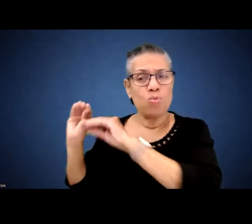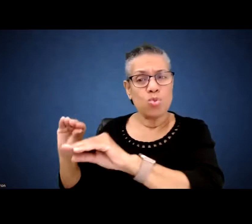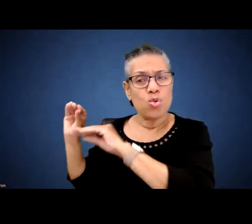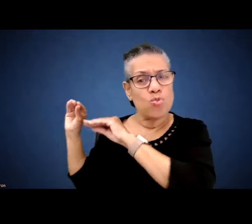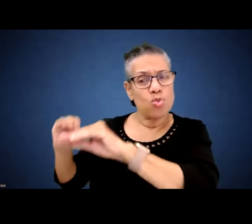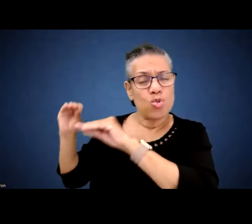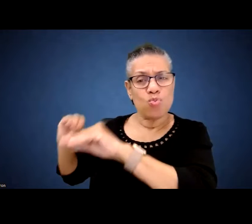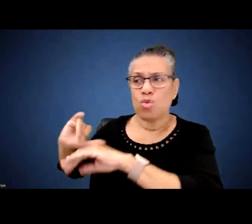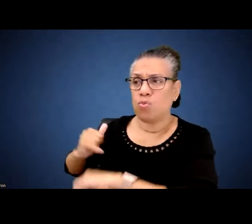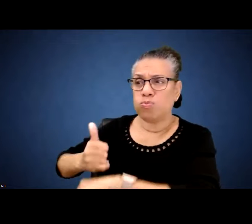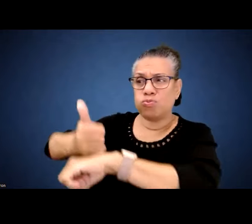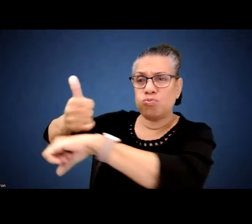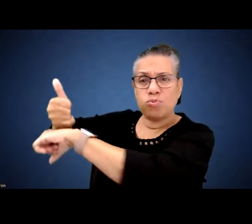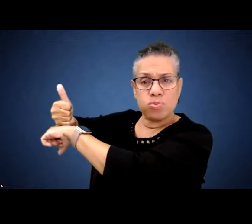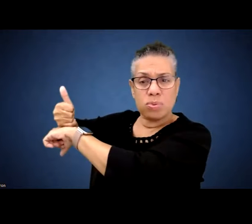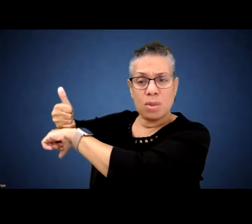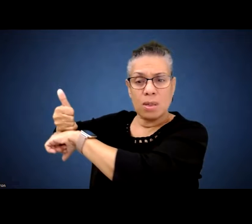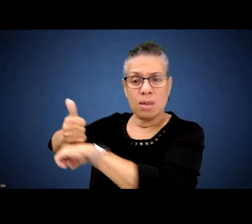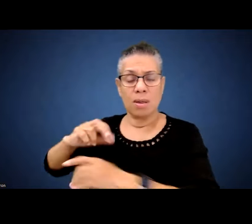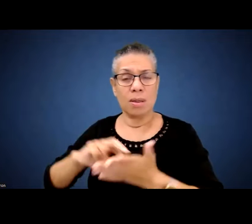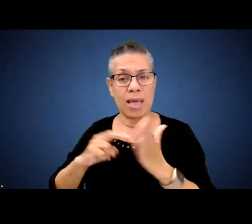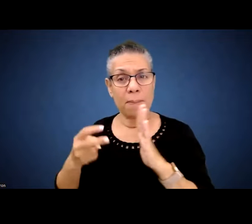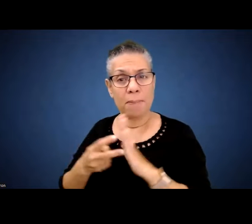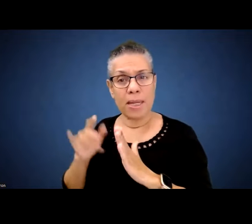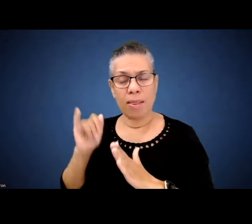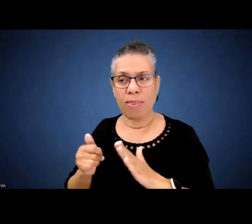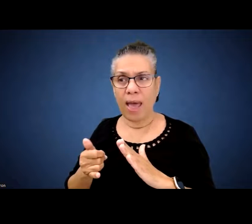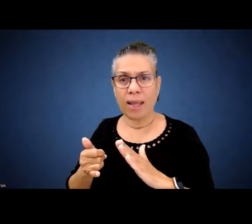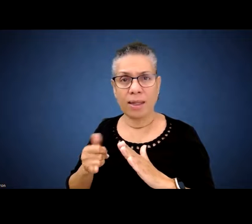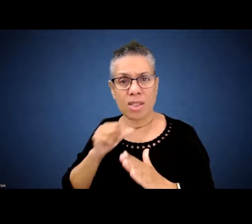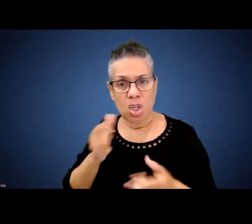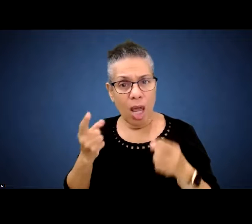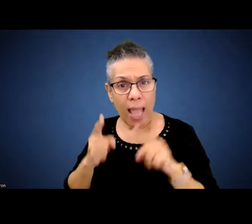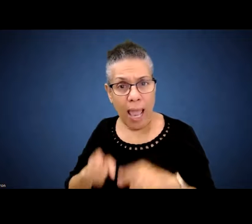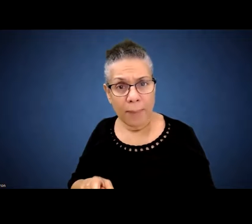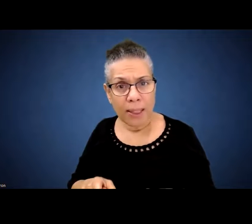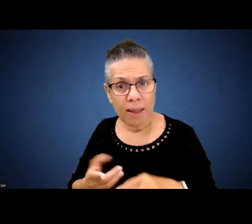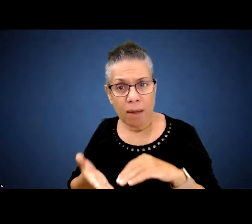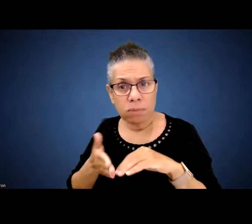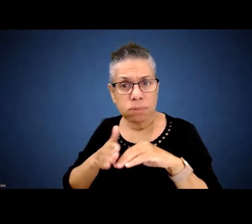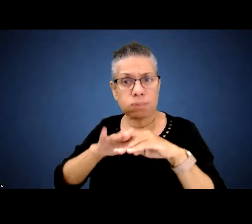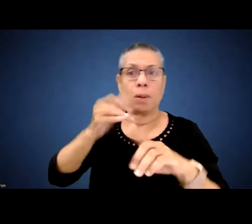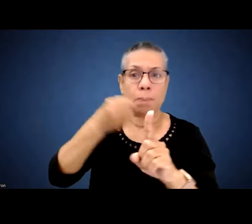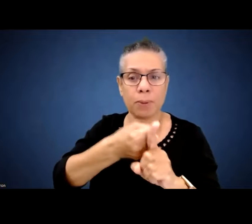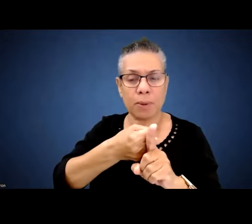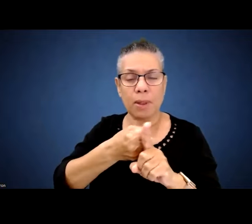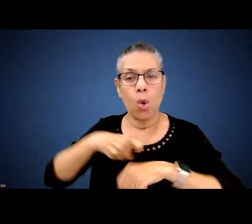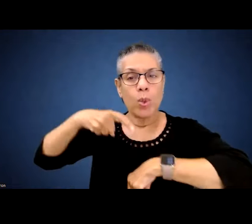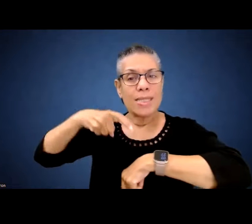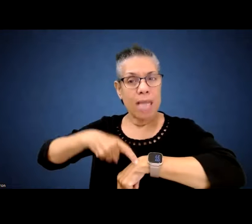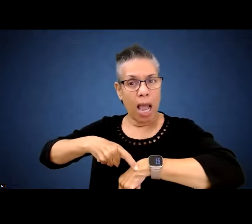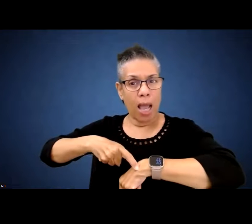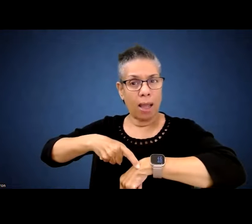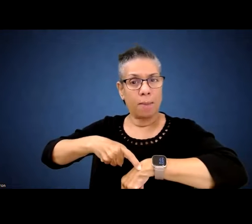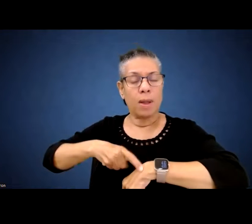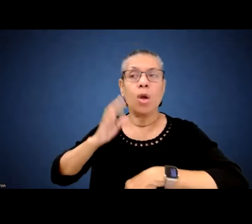Does that mean that cumulative impact didn't happen? No. Over time, maybe there will